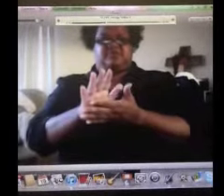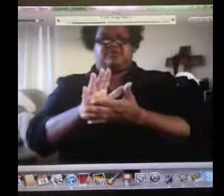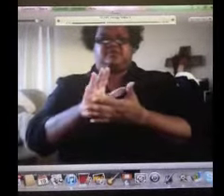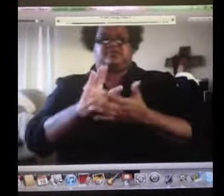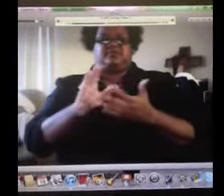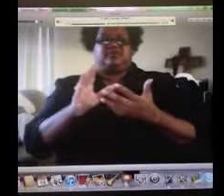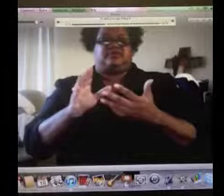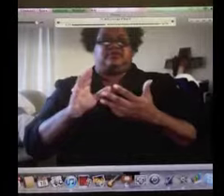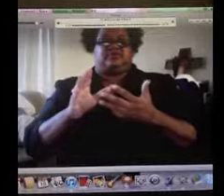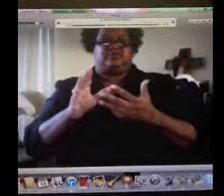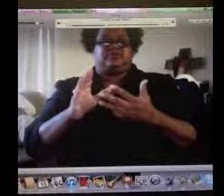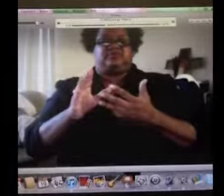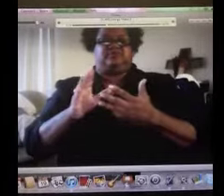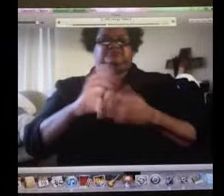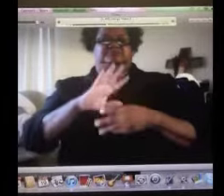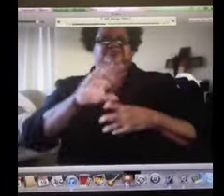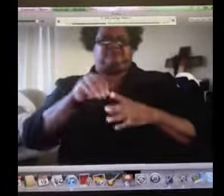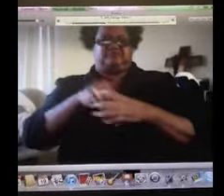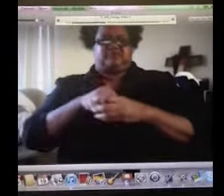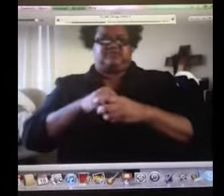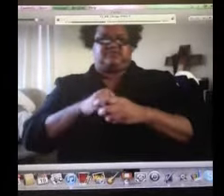like 6 or 7 readers who go up and read.